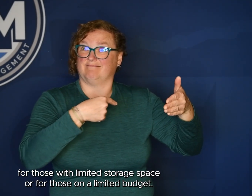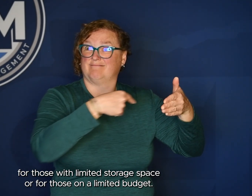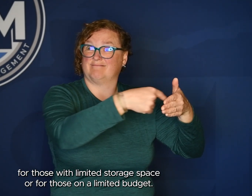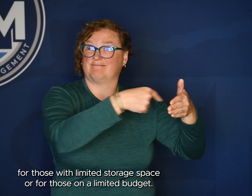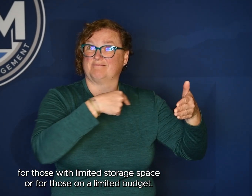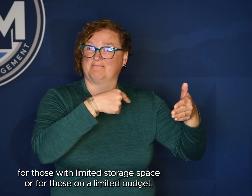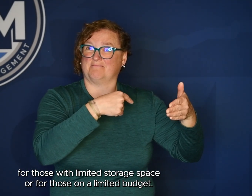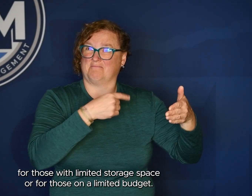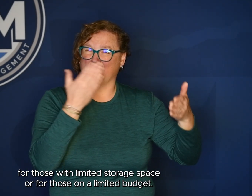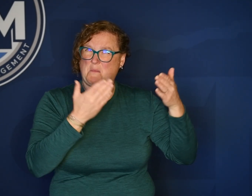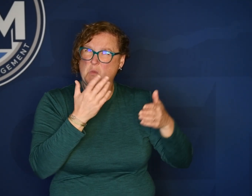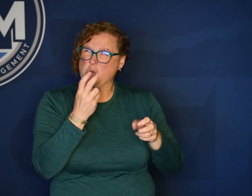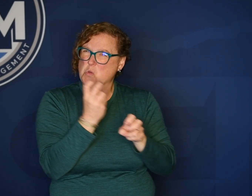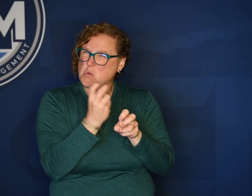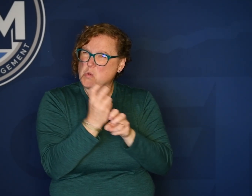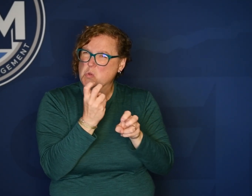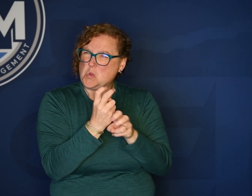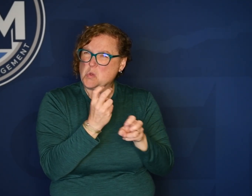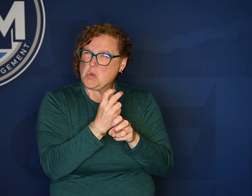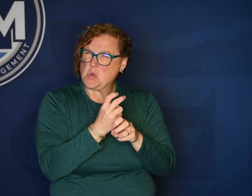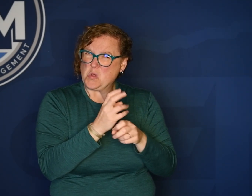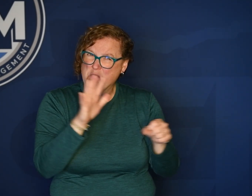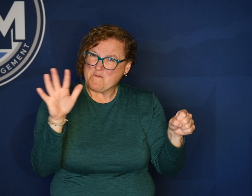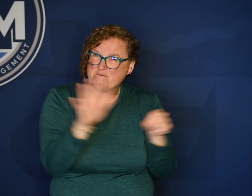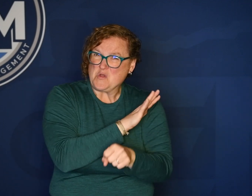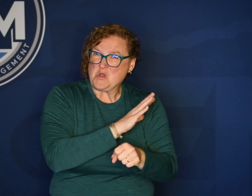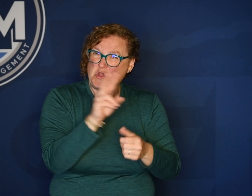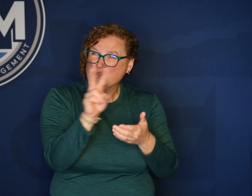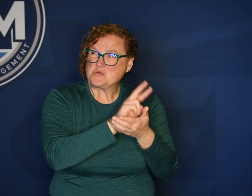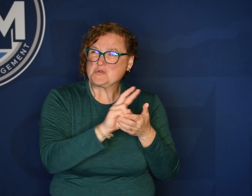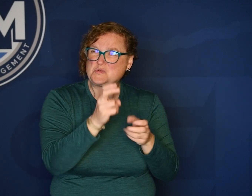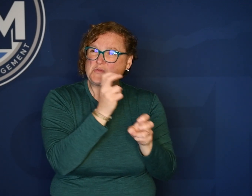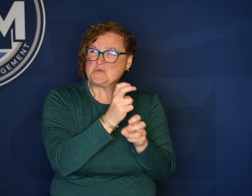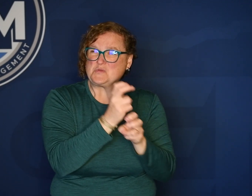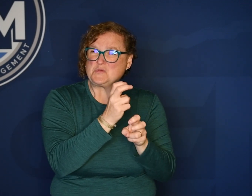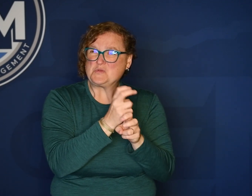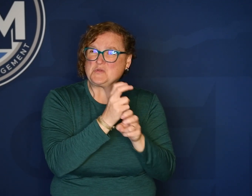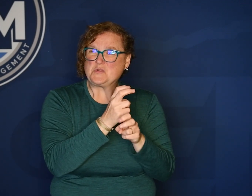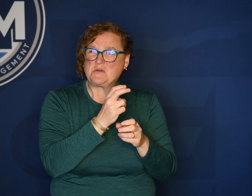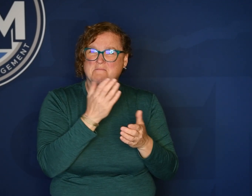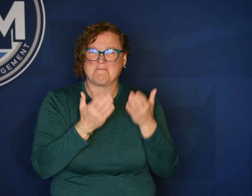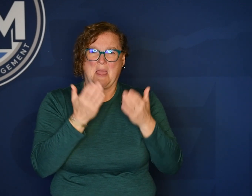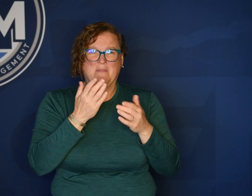a limited budget.